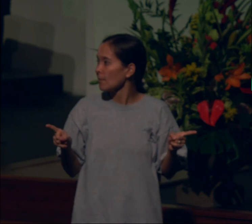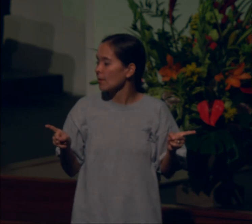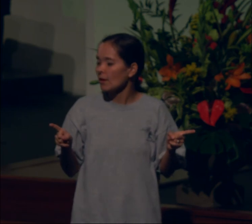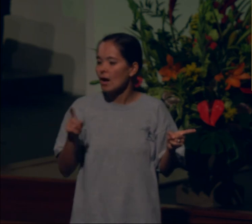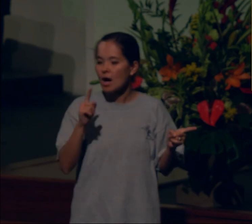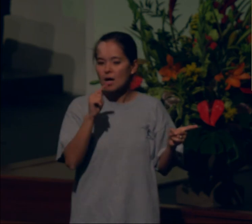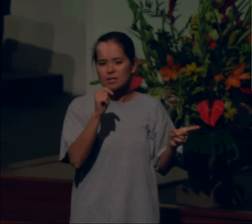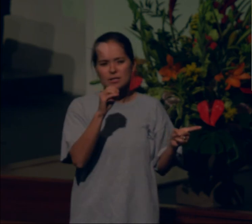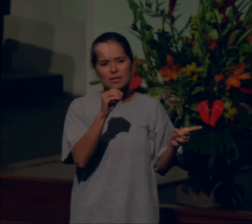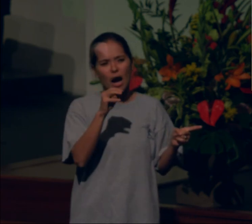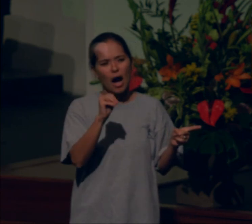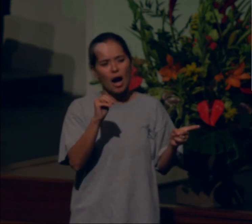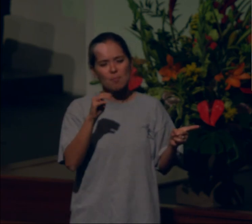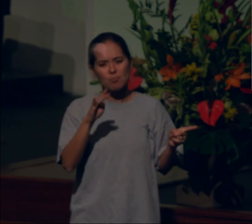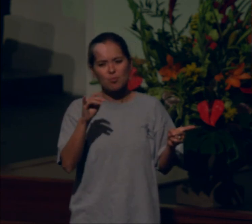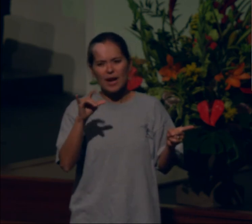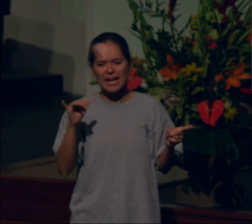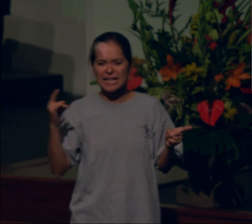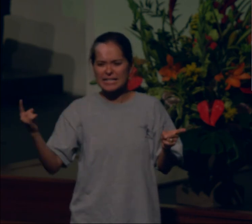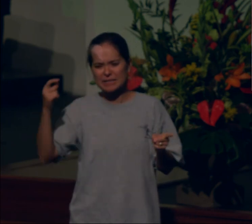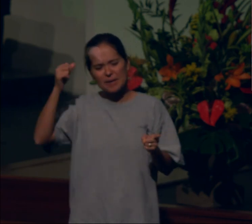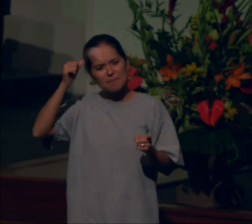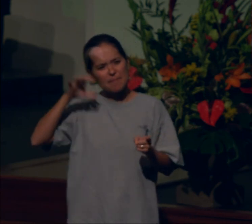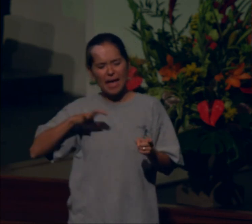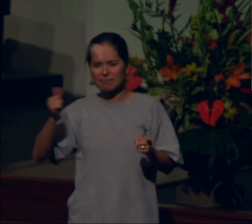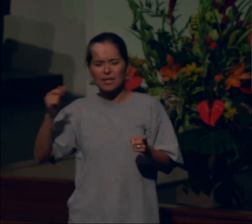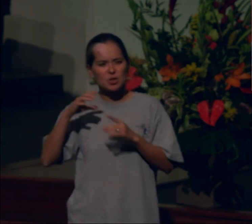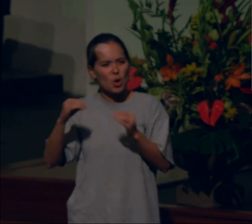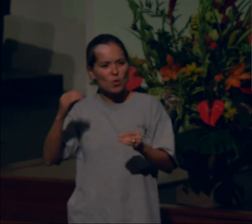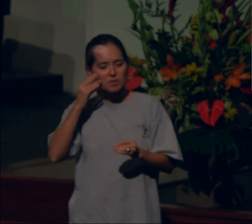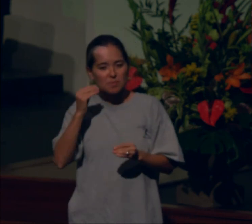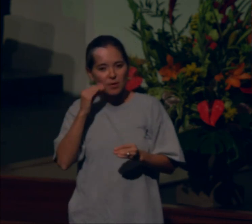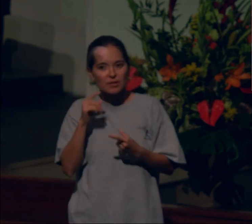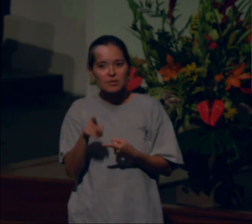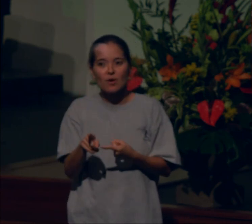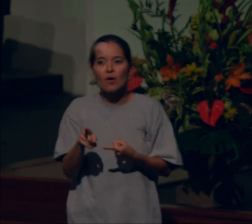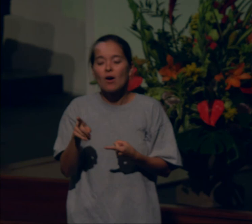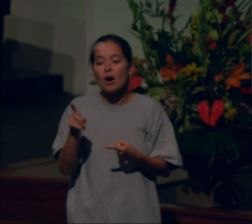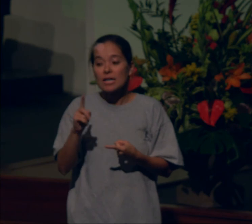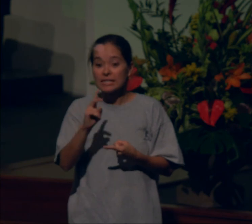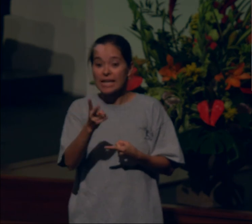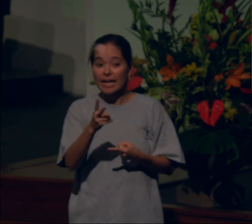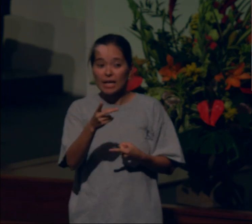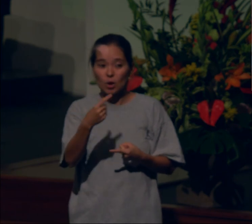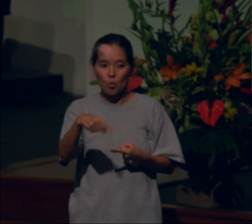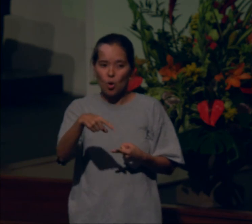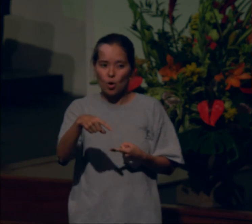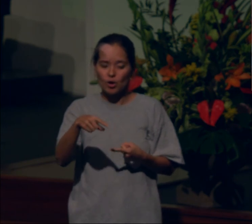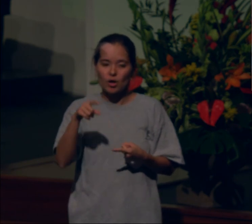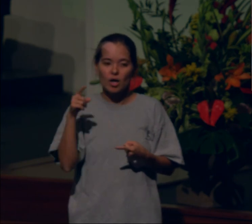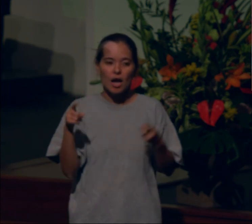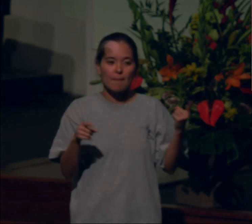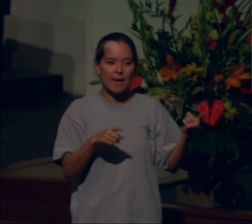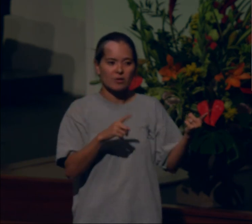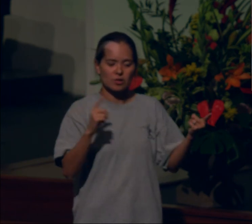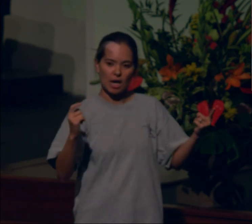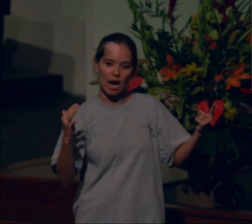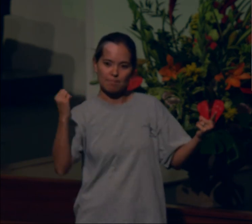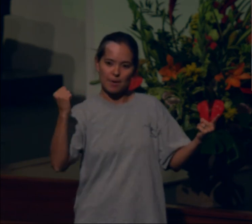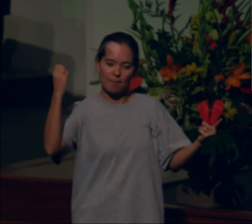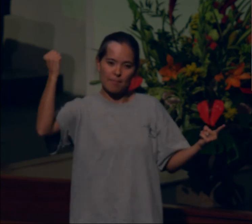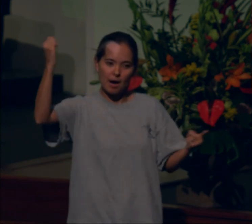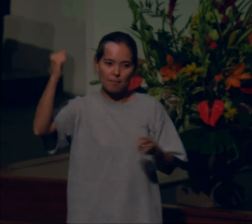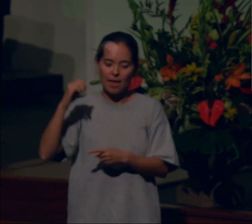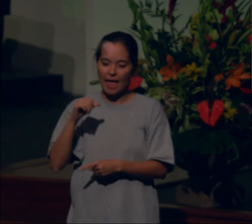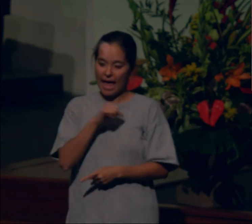up against a guy that's hardly been on the field. What in the world? And so they go into the second quarter, and it goes downhill for the Patriots from there. Atlanta scores